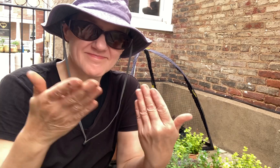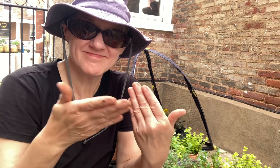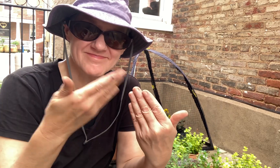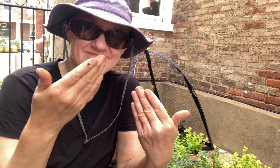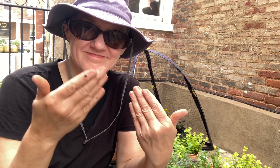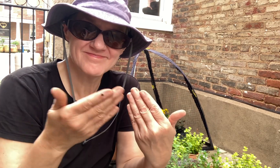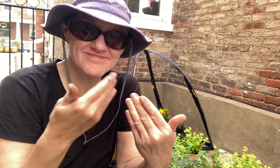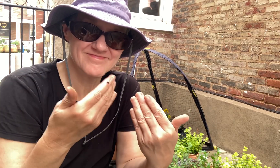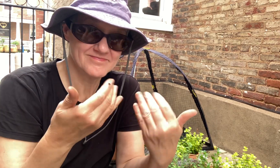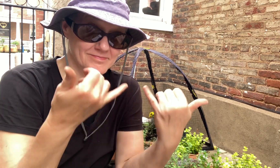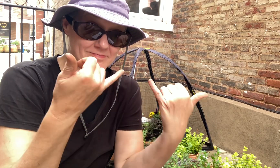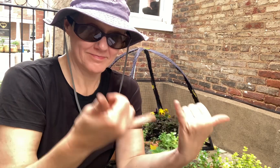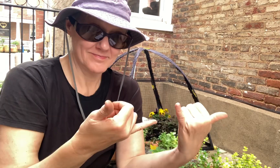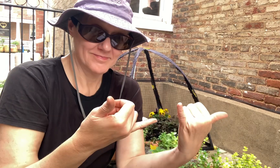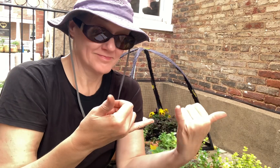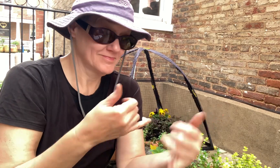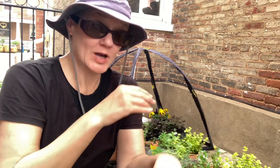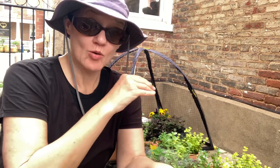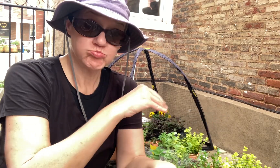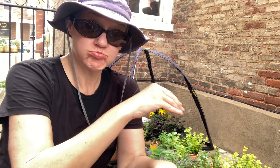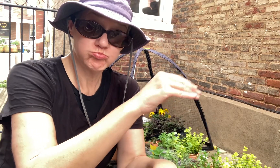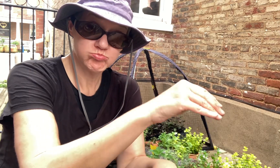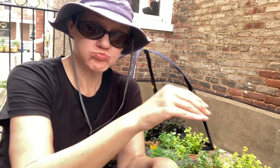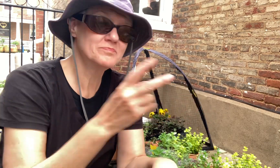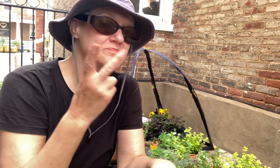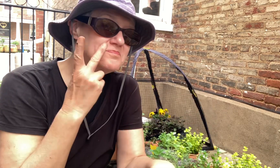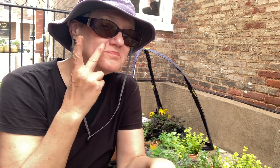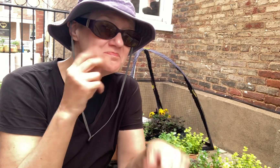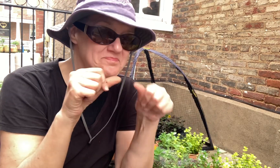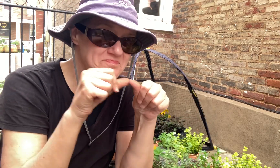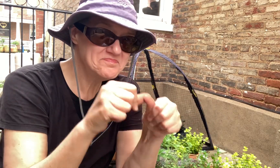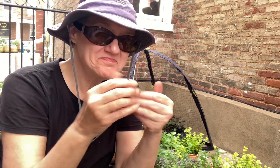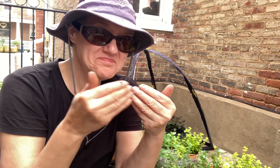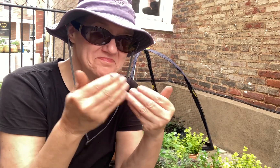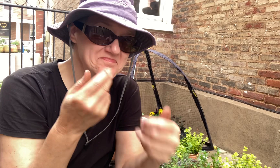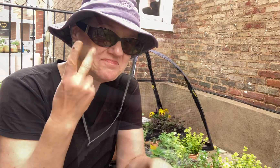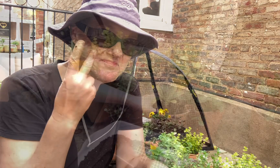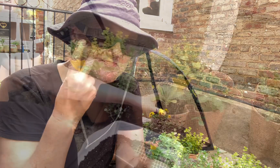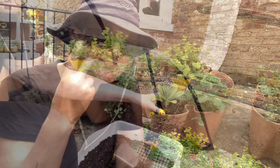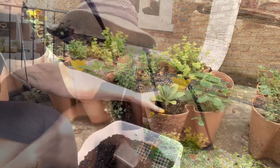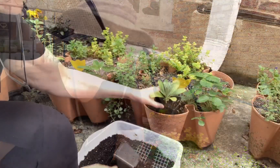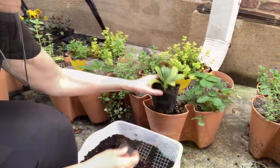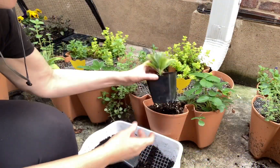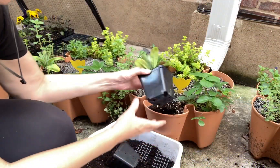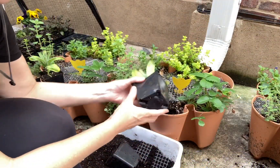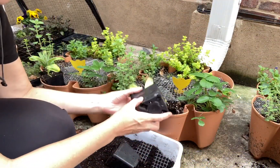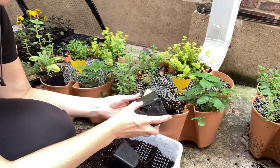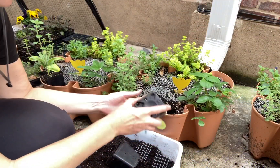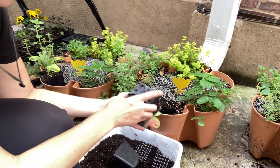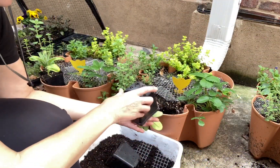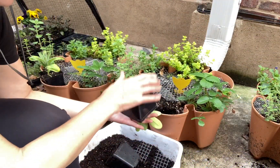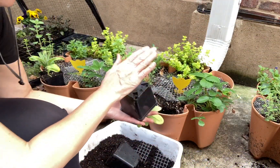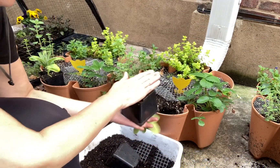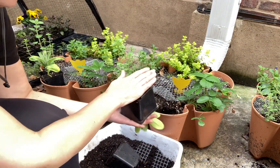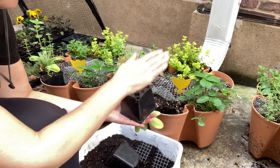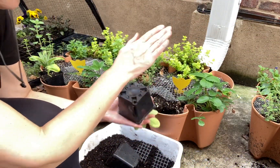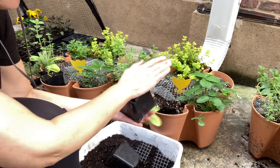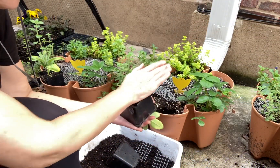back. It's been so easy. So we'll see how it does after we've transplanted it. See if it stays an easy plant